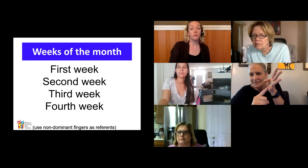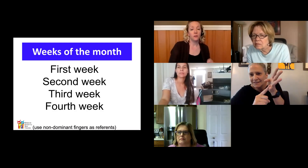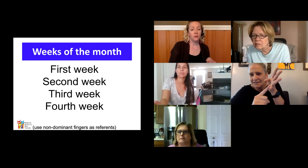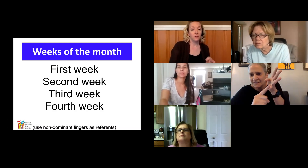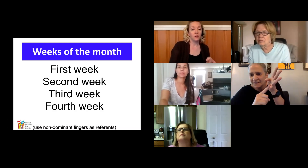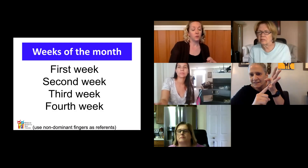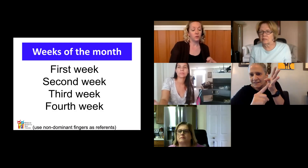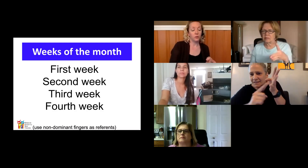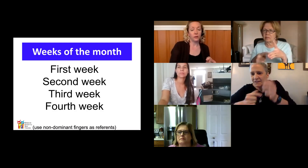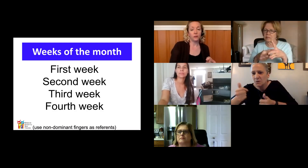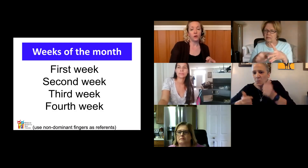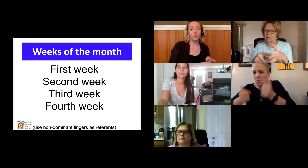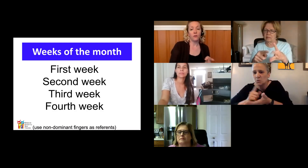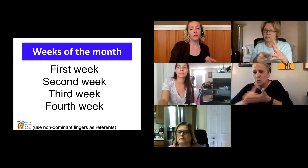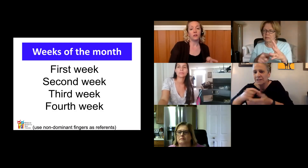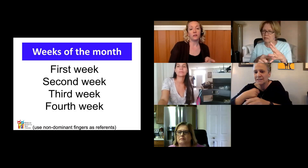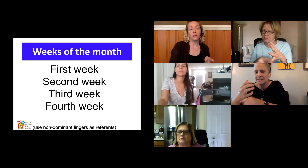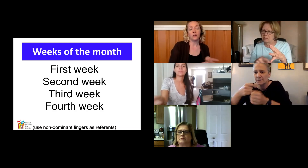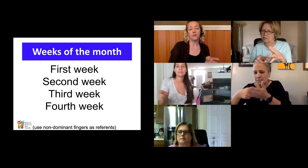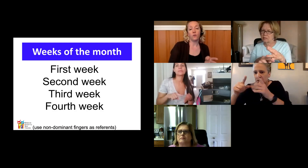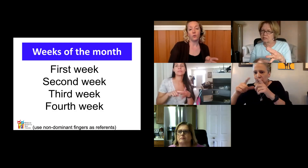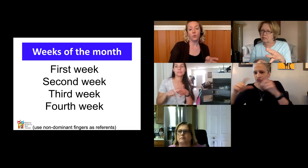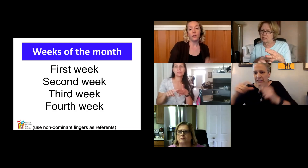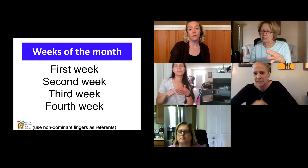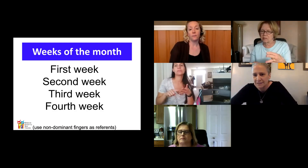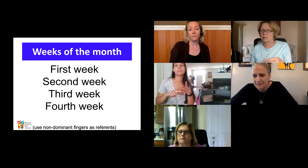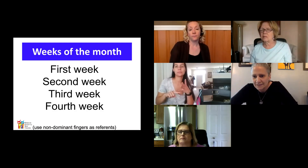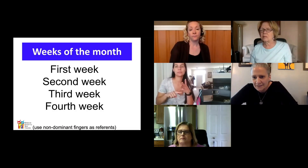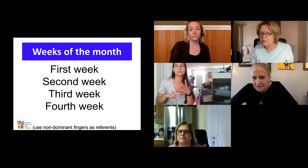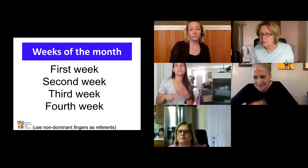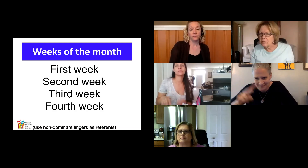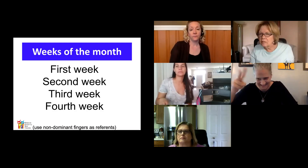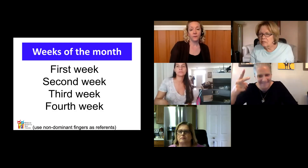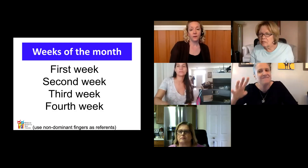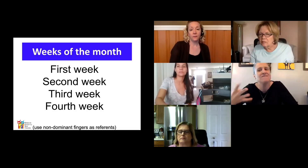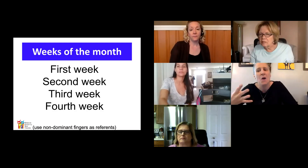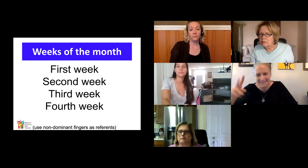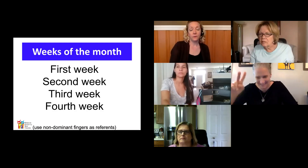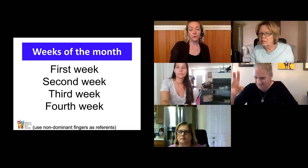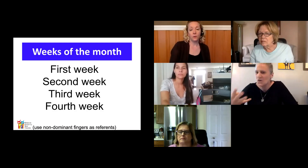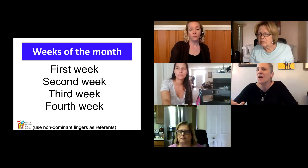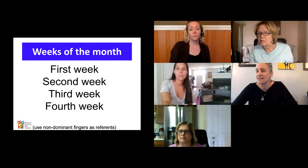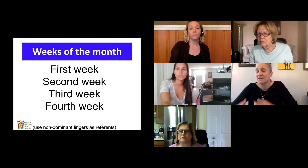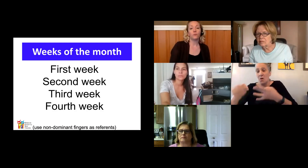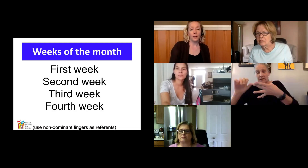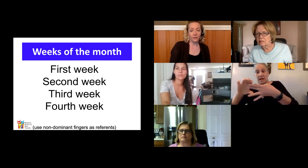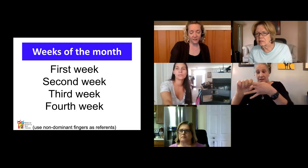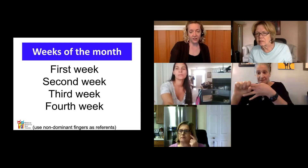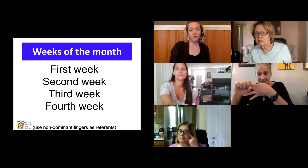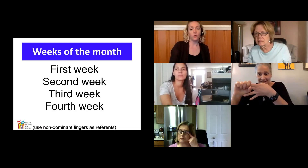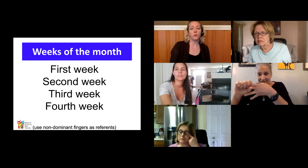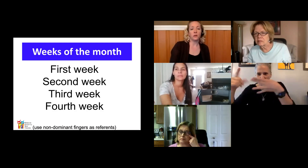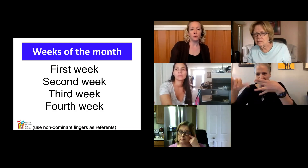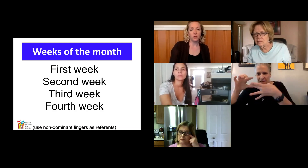would do it like so, referencing the second and the fourth week. Okay, so right, the second and fourth week is when